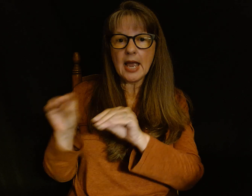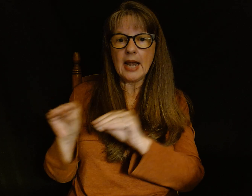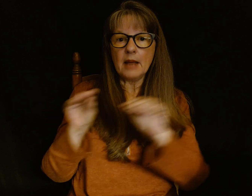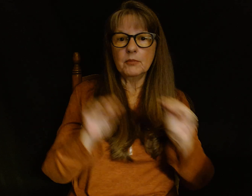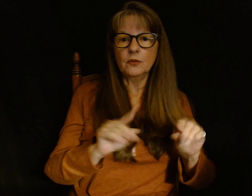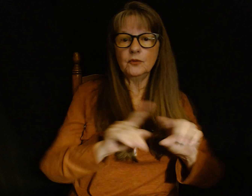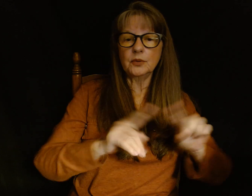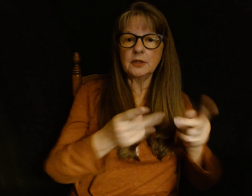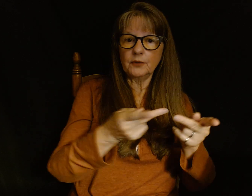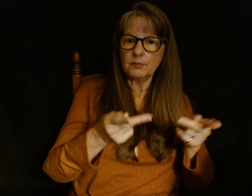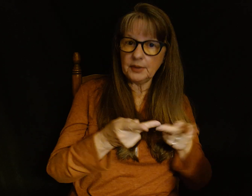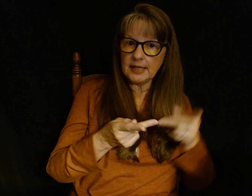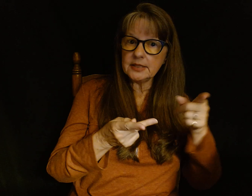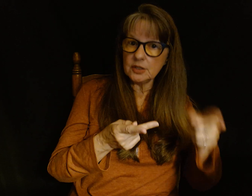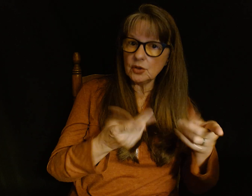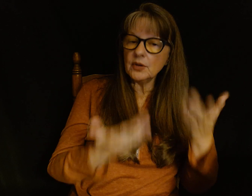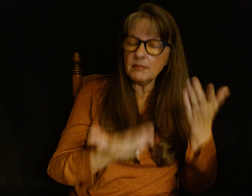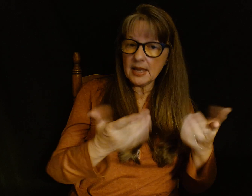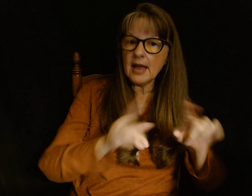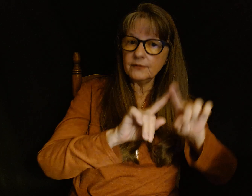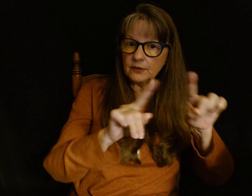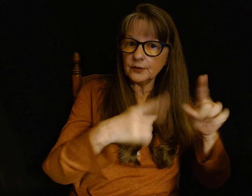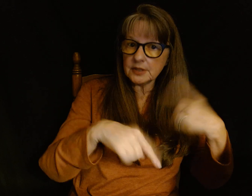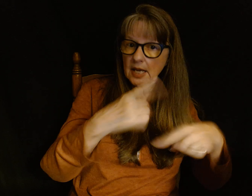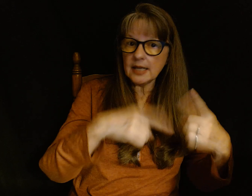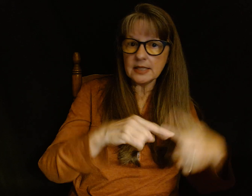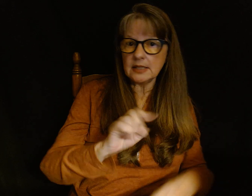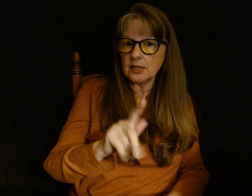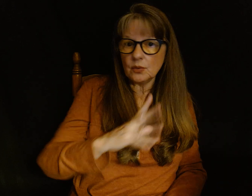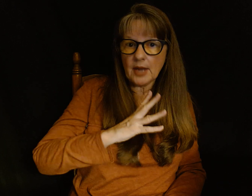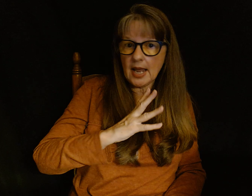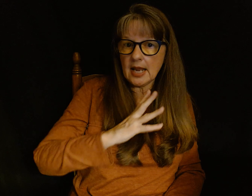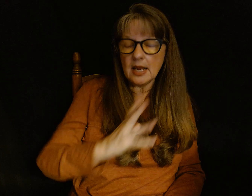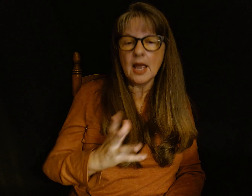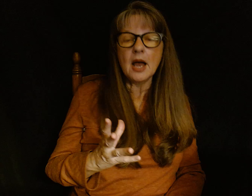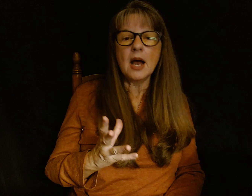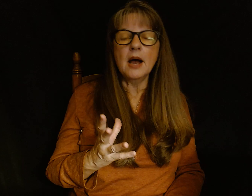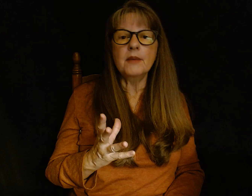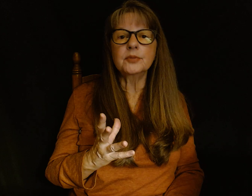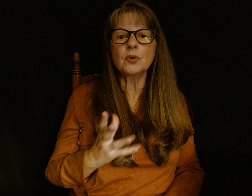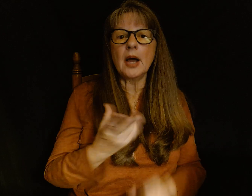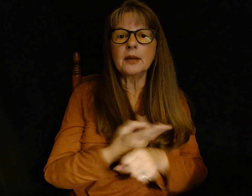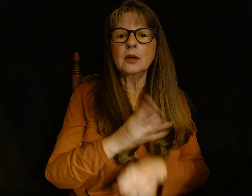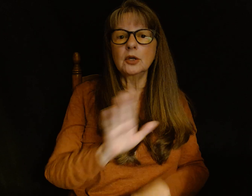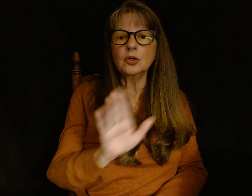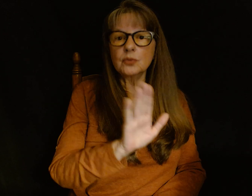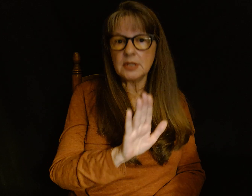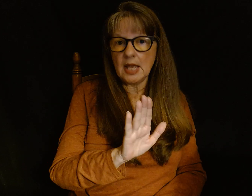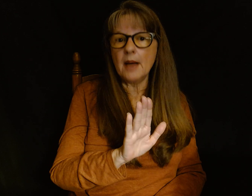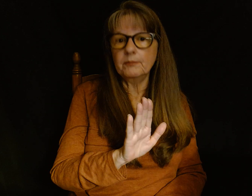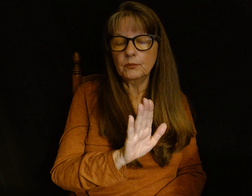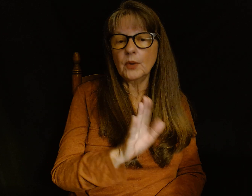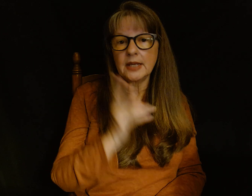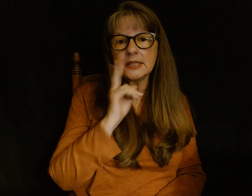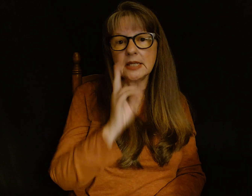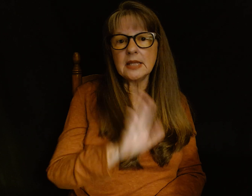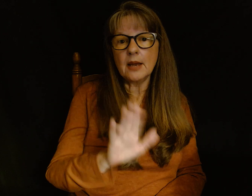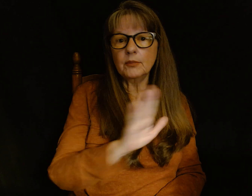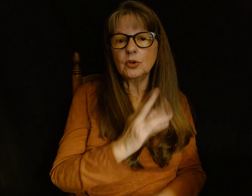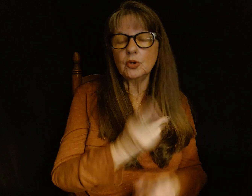I moved to a different place, and so they may have different signs, and that's okay. So I'm going to use them when I see them using